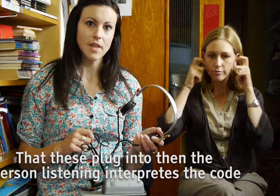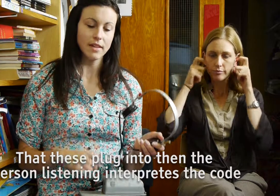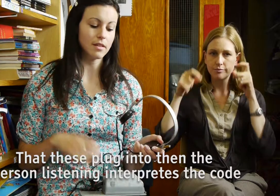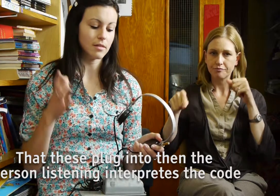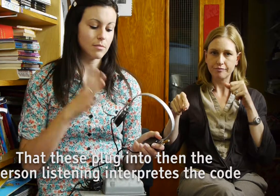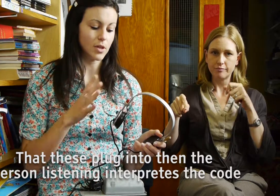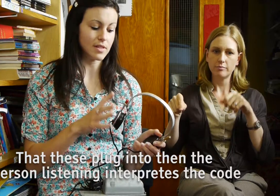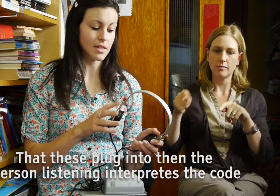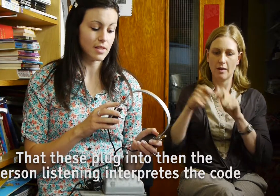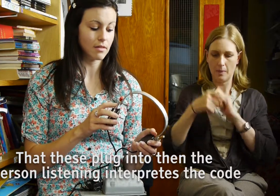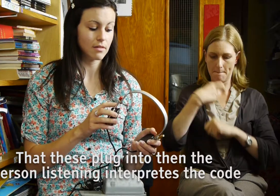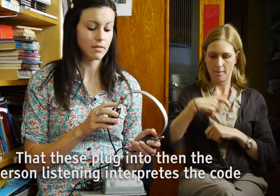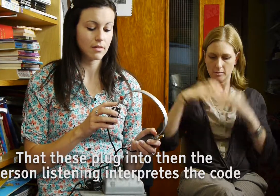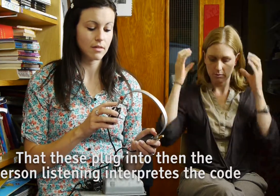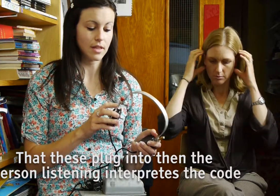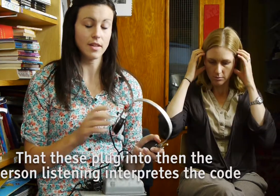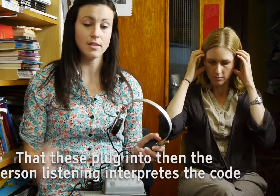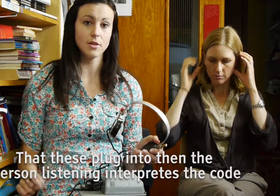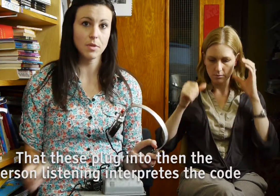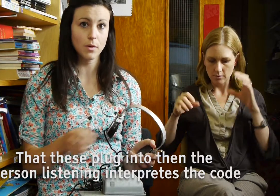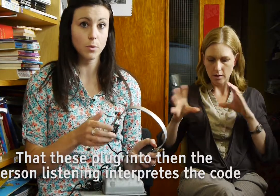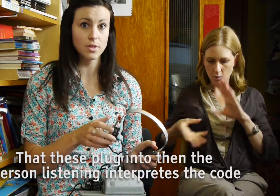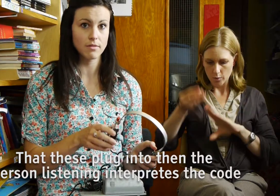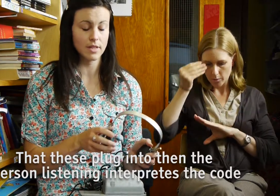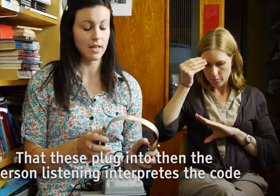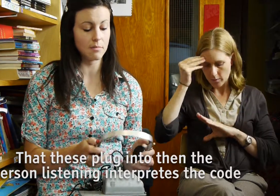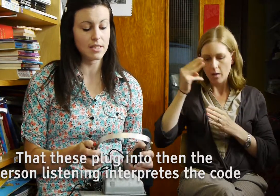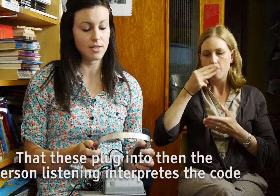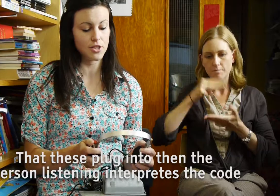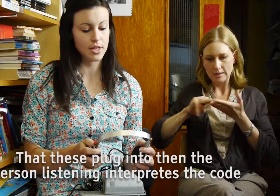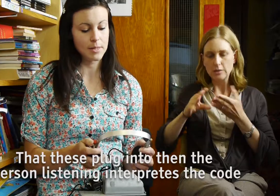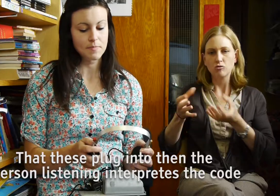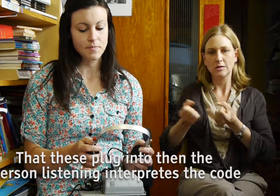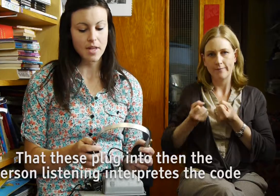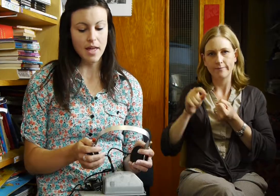and the person listening can then interpret the code and get the message.